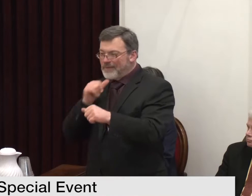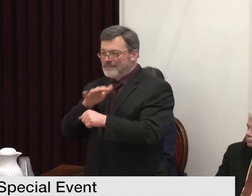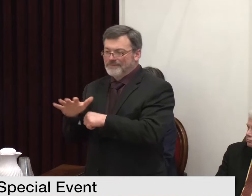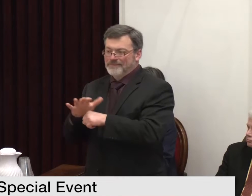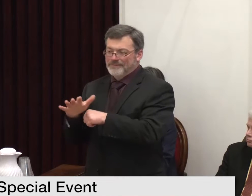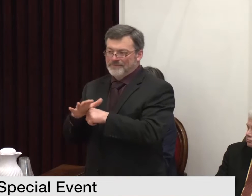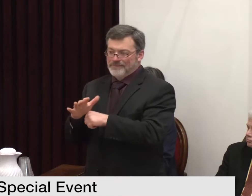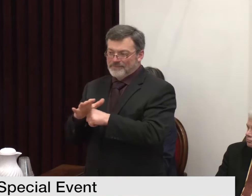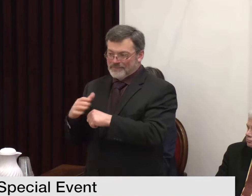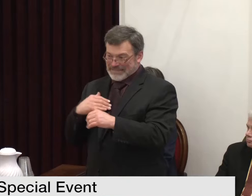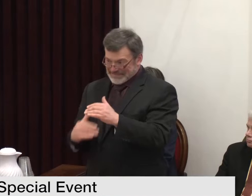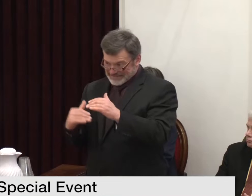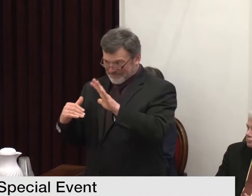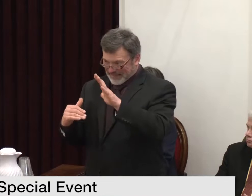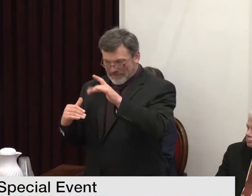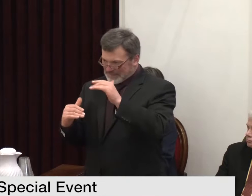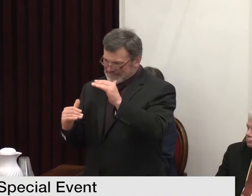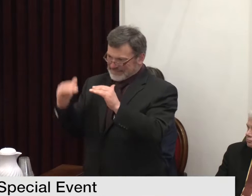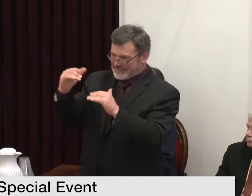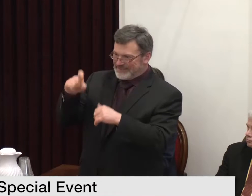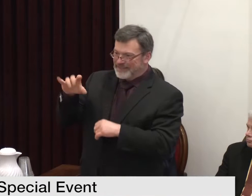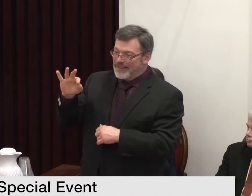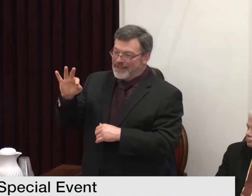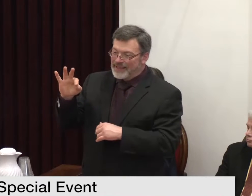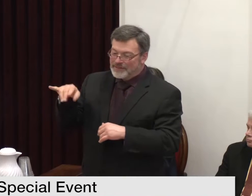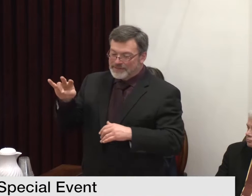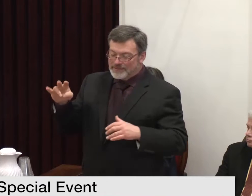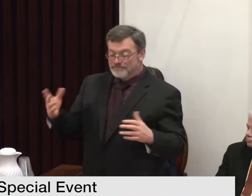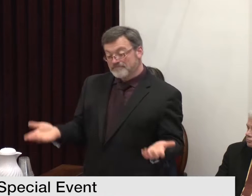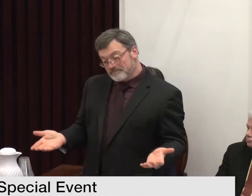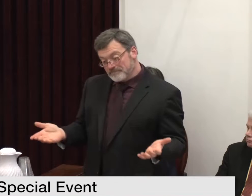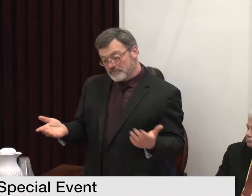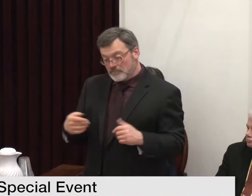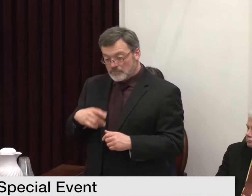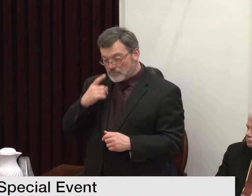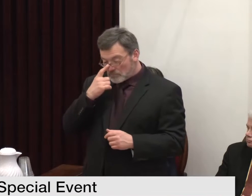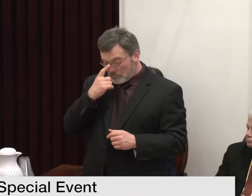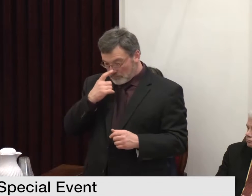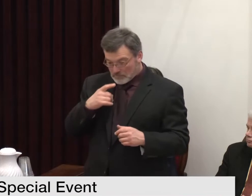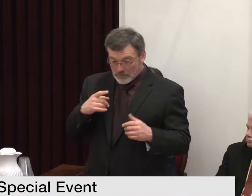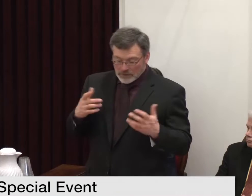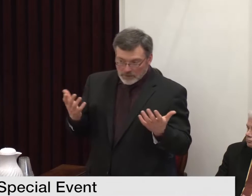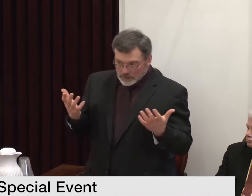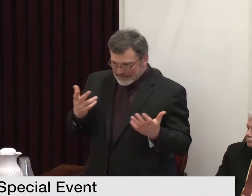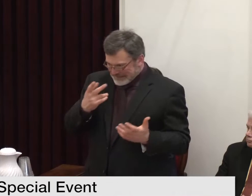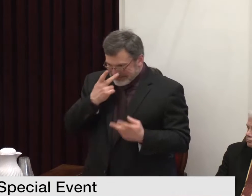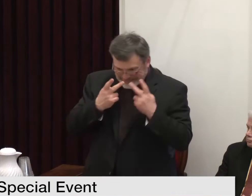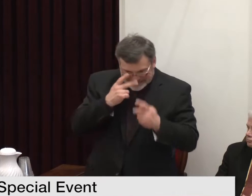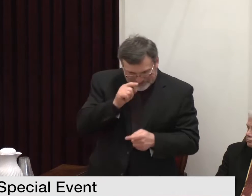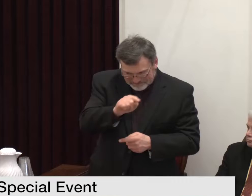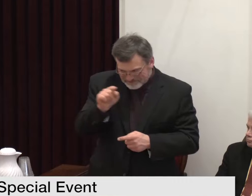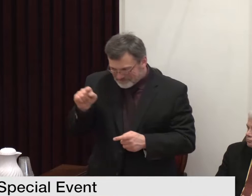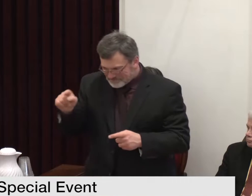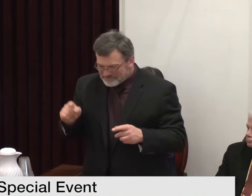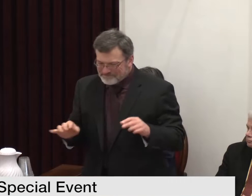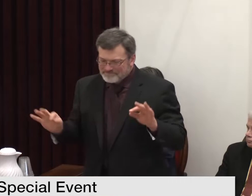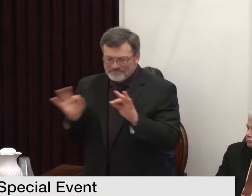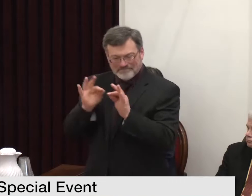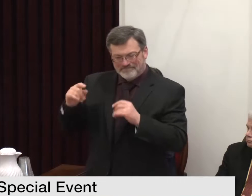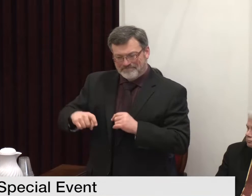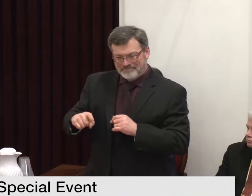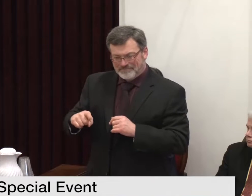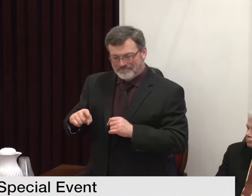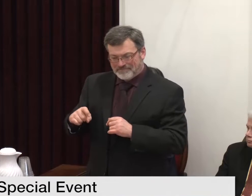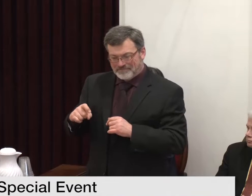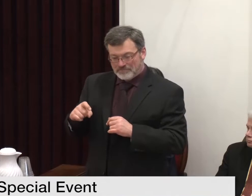Some of this is for critical needs and services, but a lot of it is because we didn't get ahead of the problem early enough.